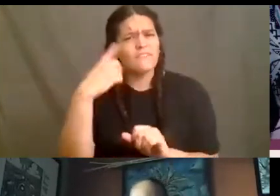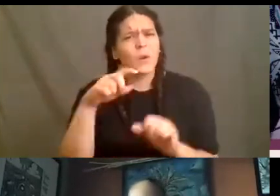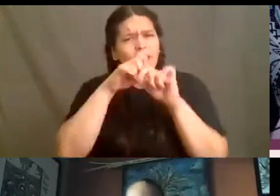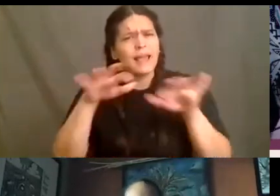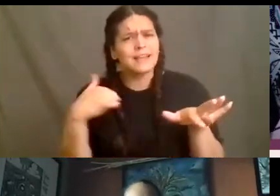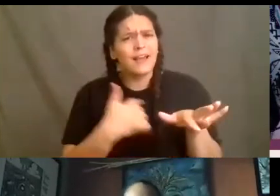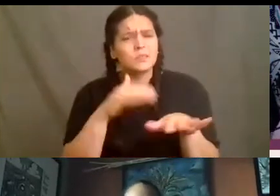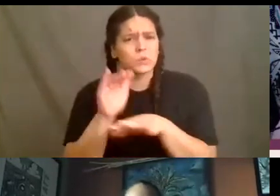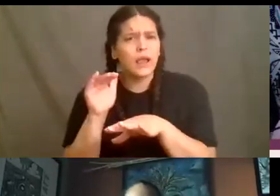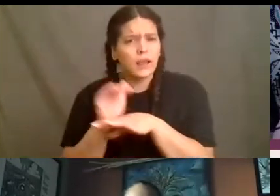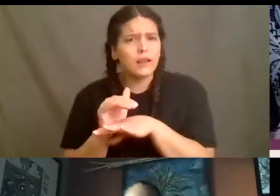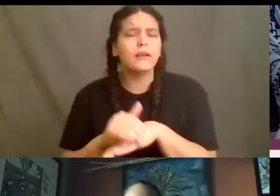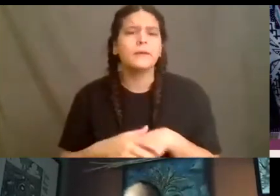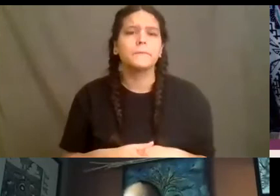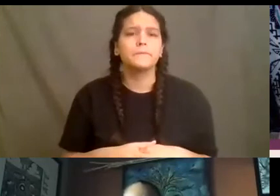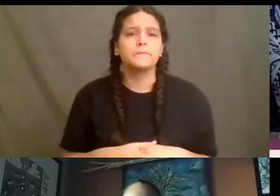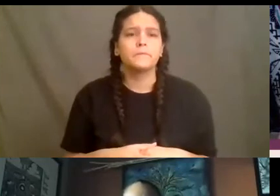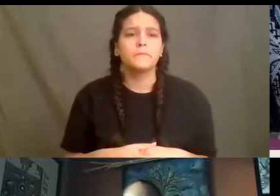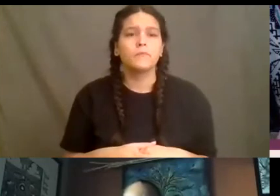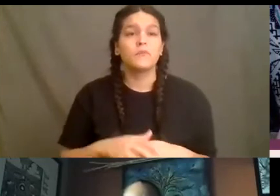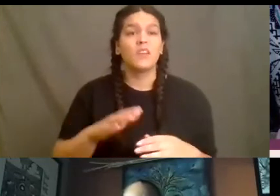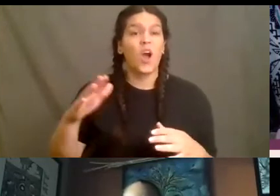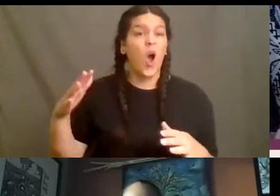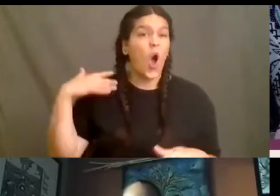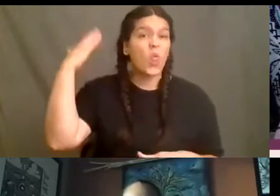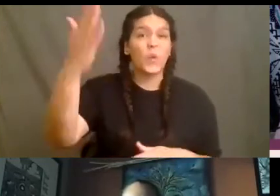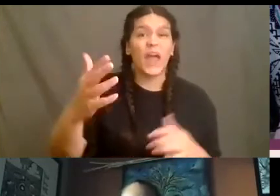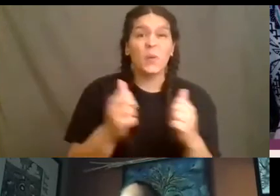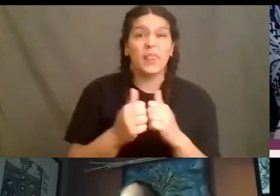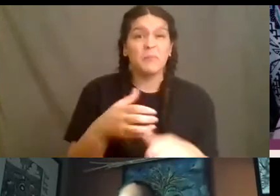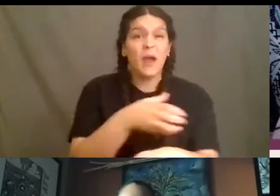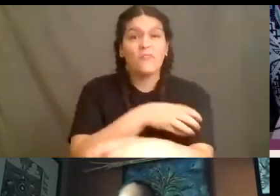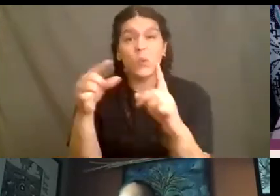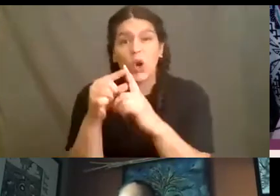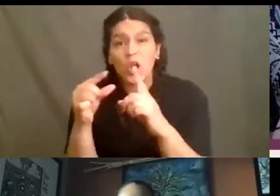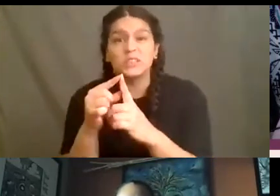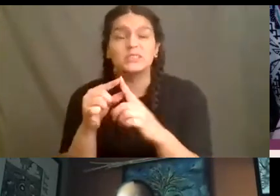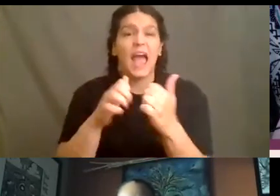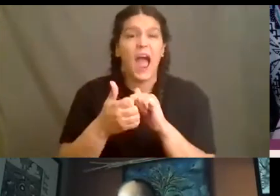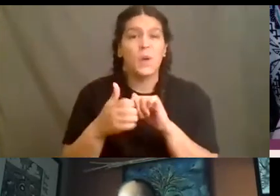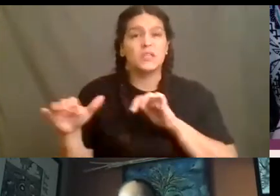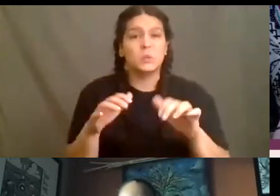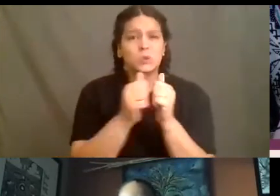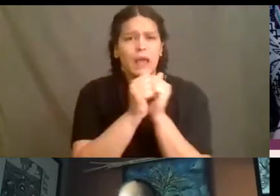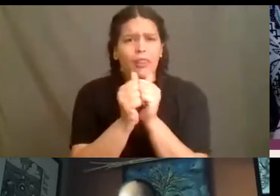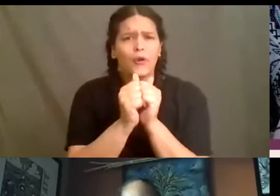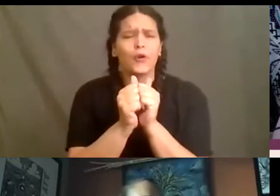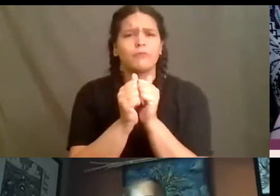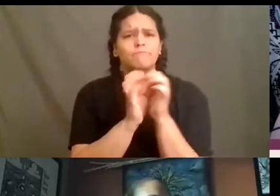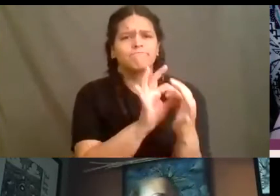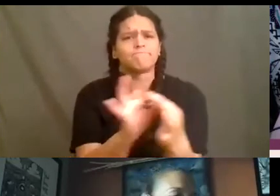us tonight, all the way with her powerful words of how we do this together and in unity,